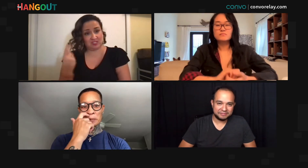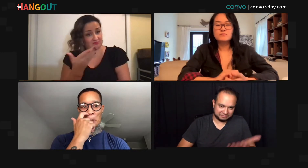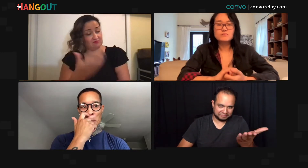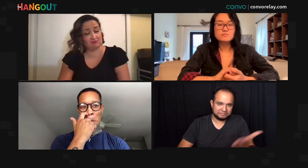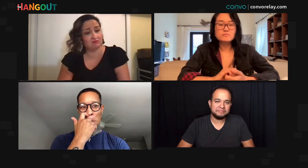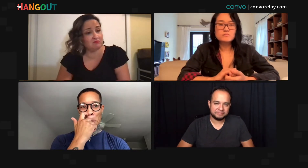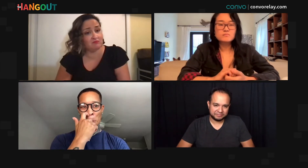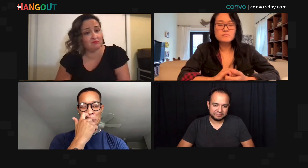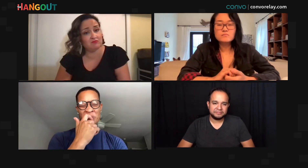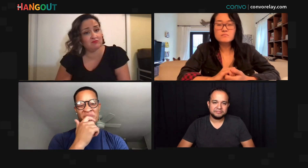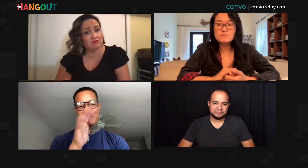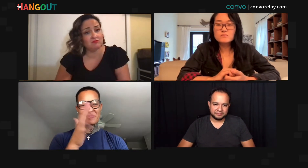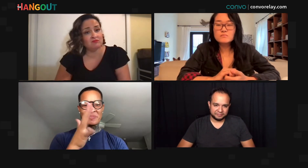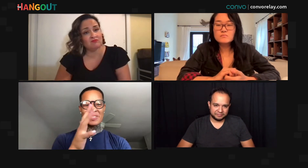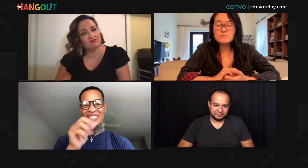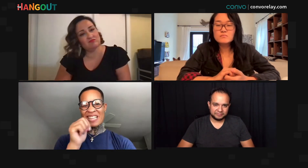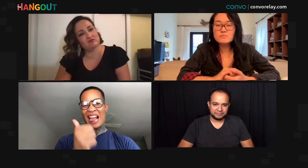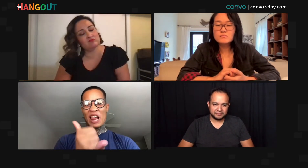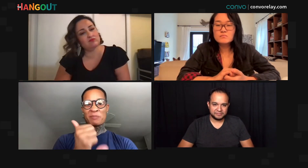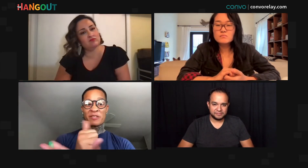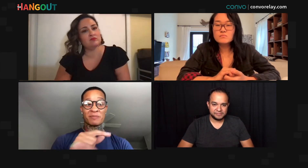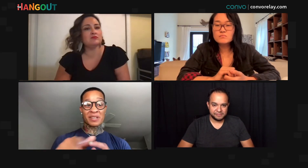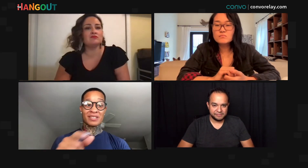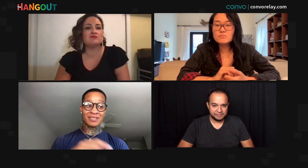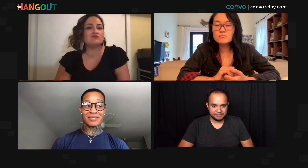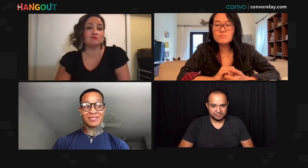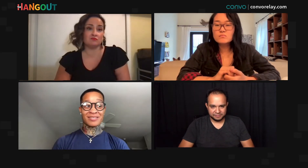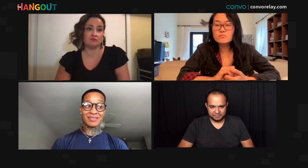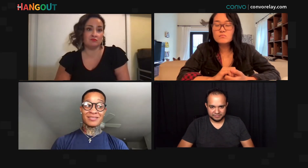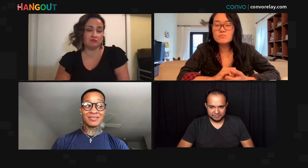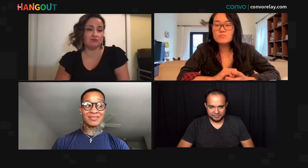This is Dre. Right? Yeah, it wasn't helpful for me.